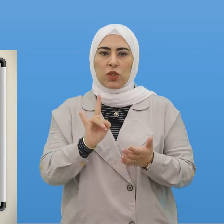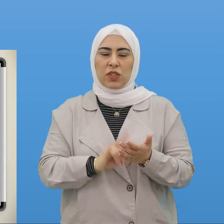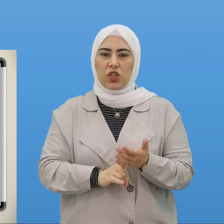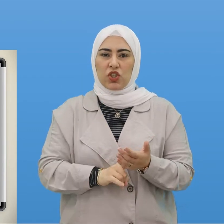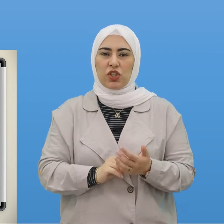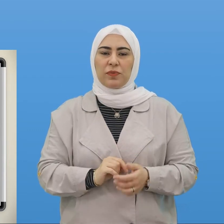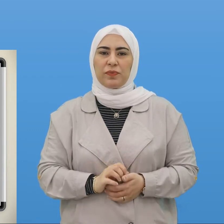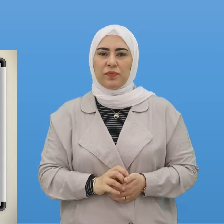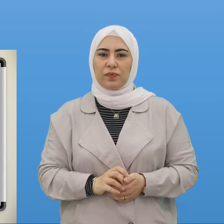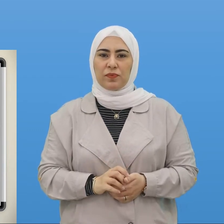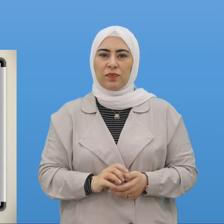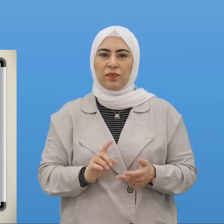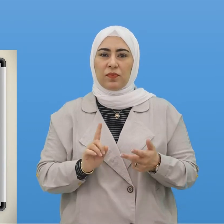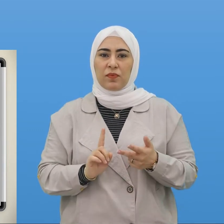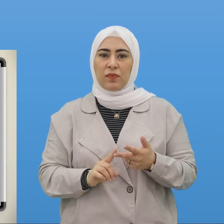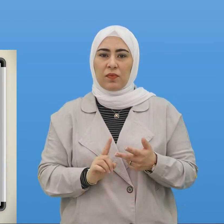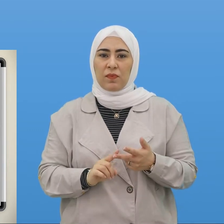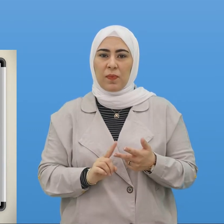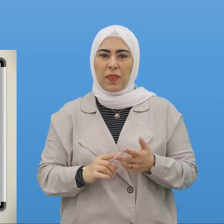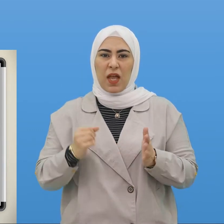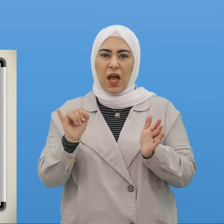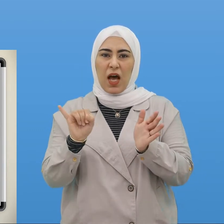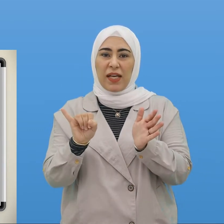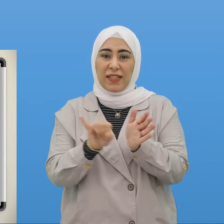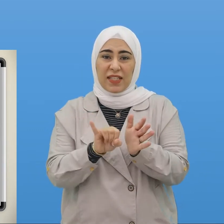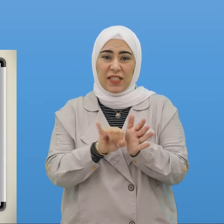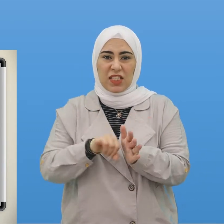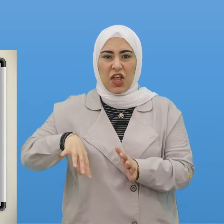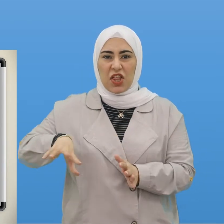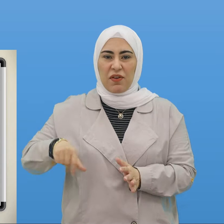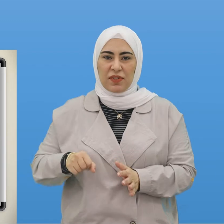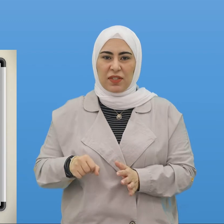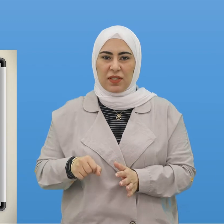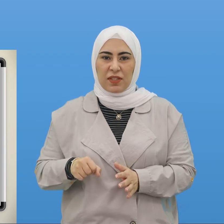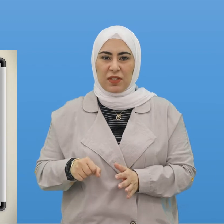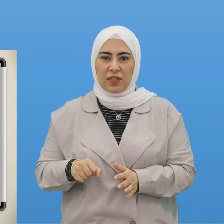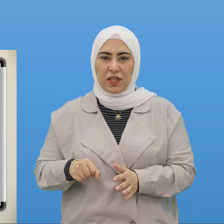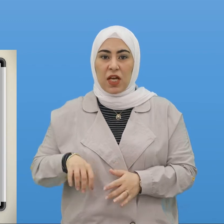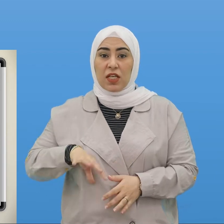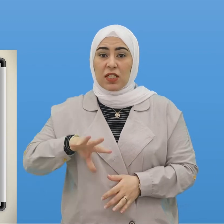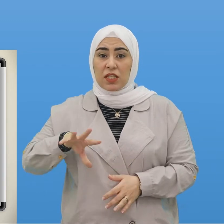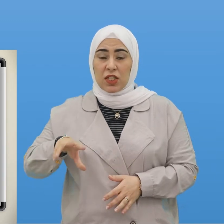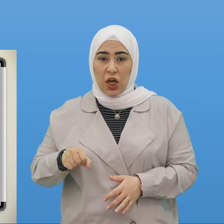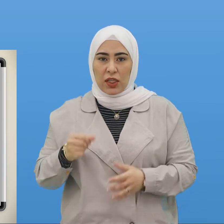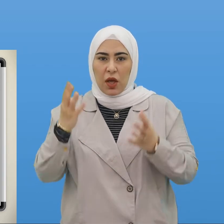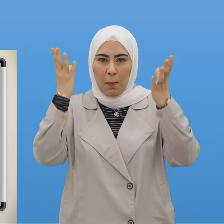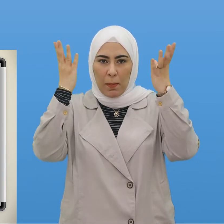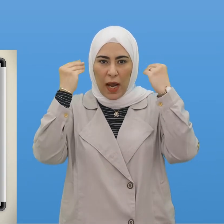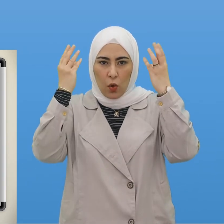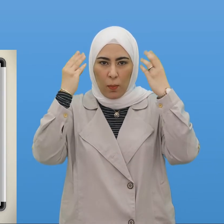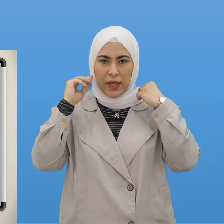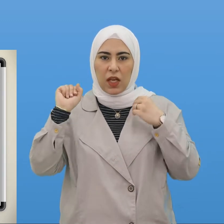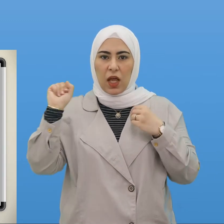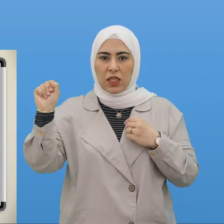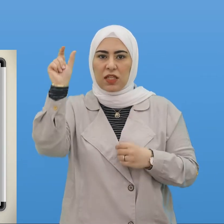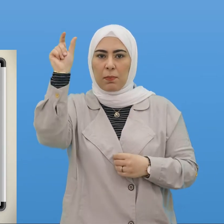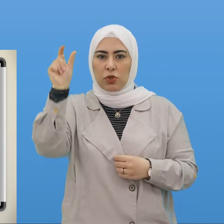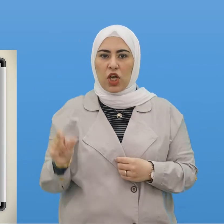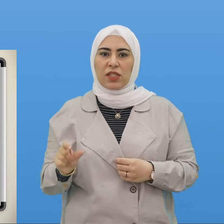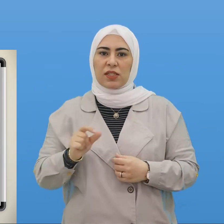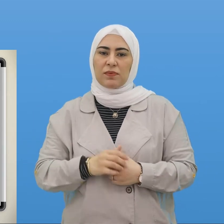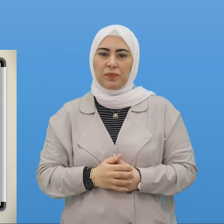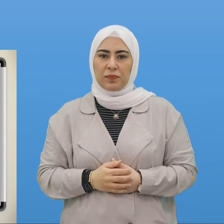not real. Identity theft means crime of stealing someone's personal details. They steal